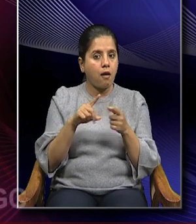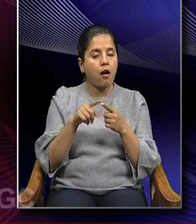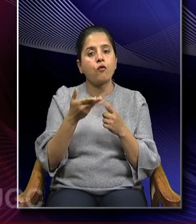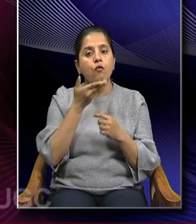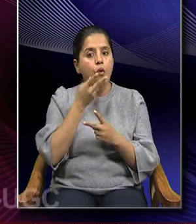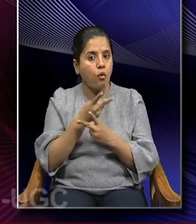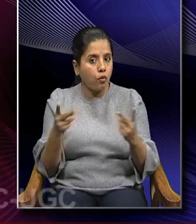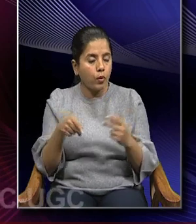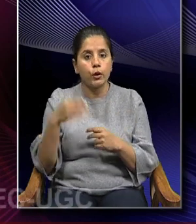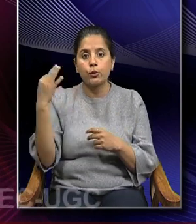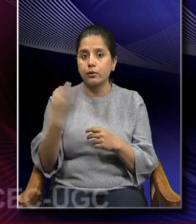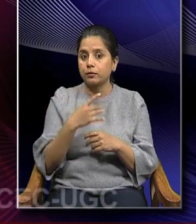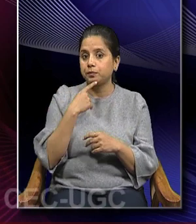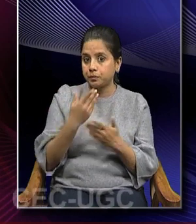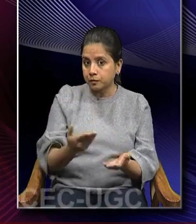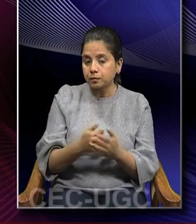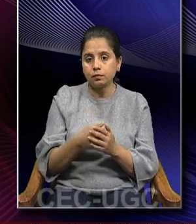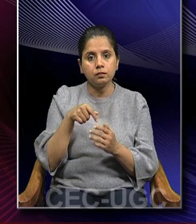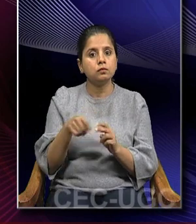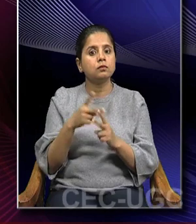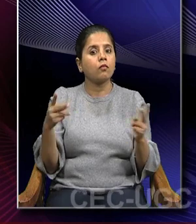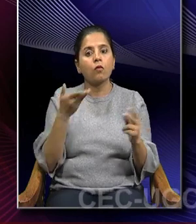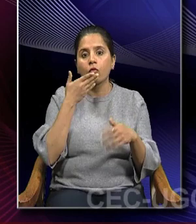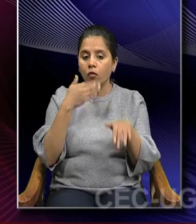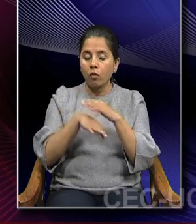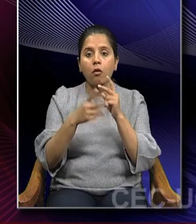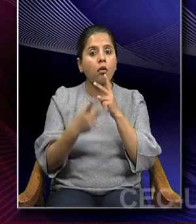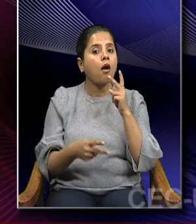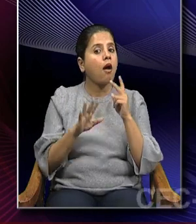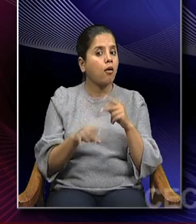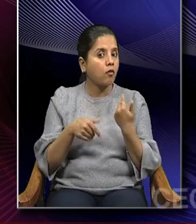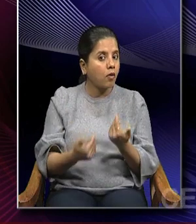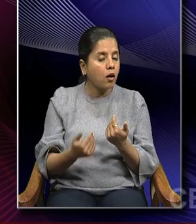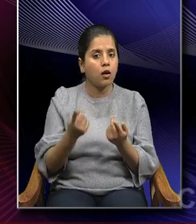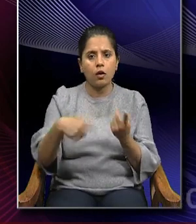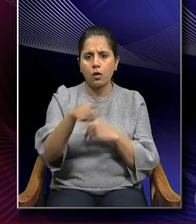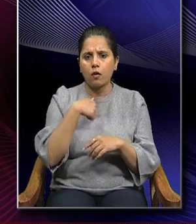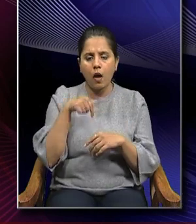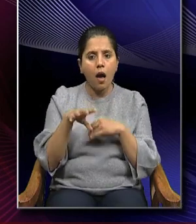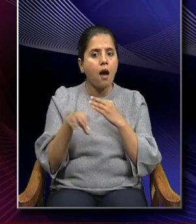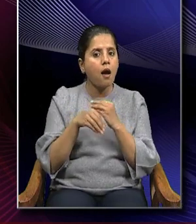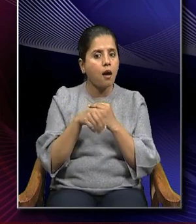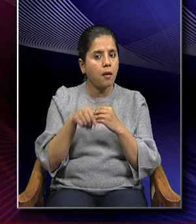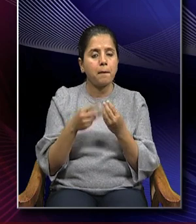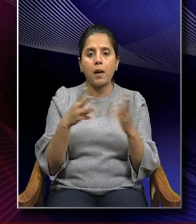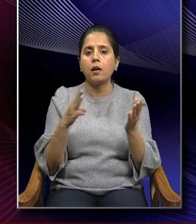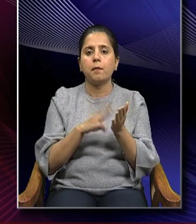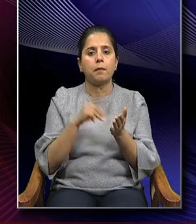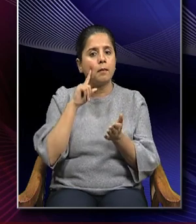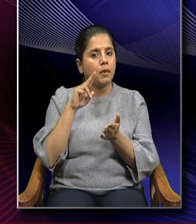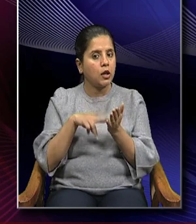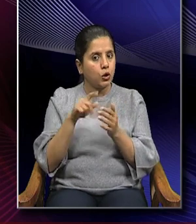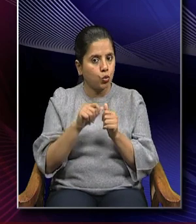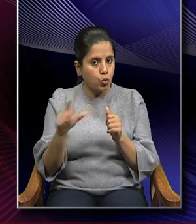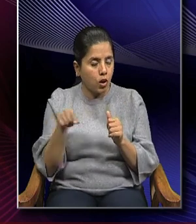talking about the new variants of waters where we are basically adding many minerals and they